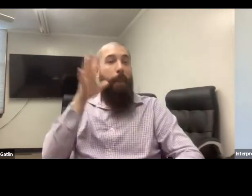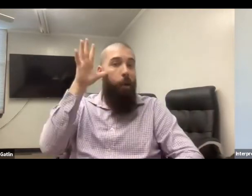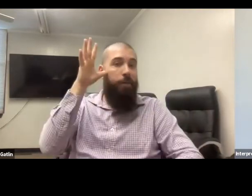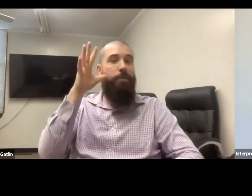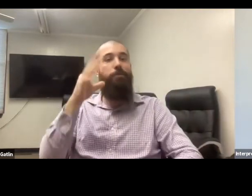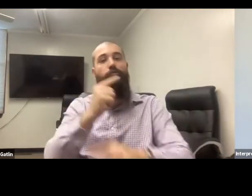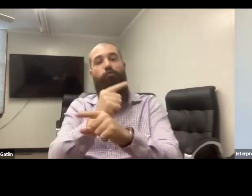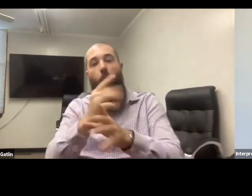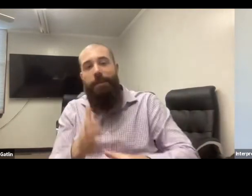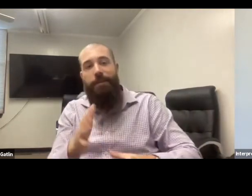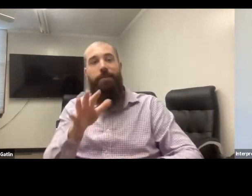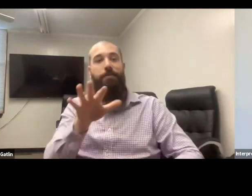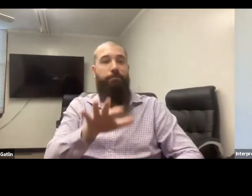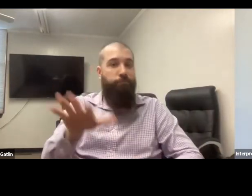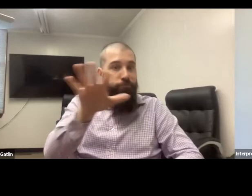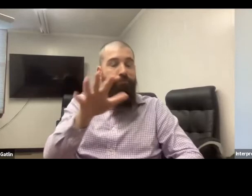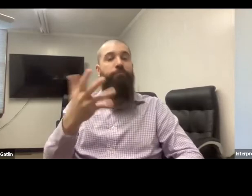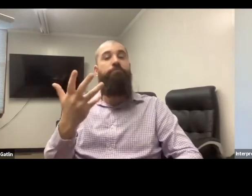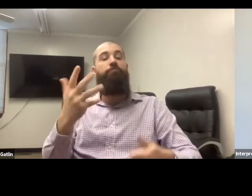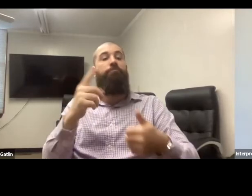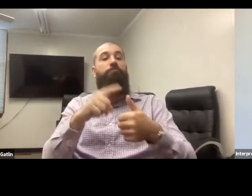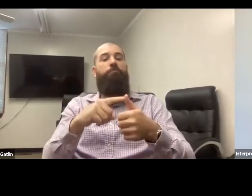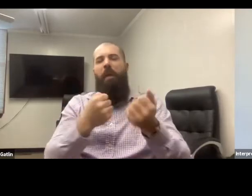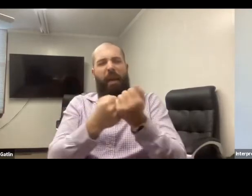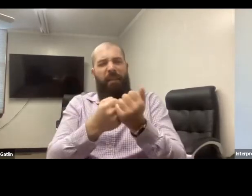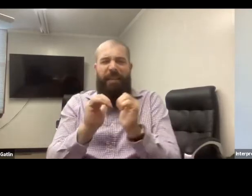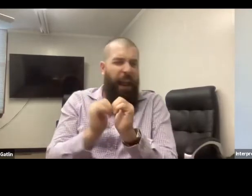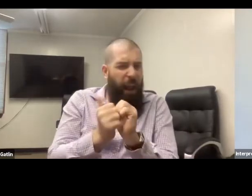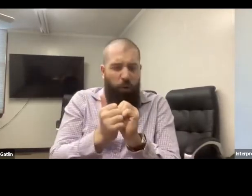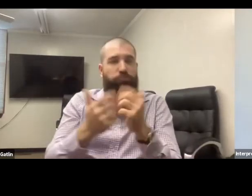We provide advocacy for parents.